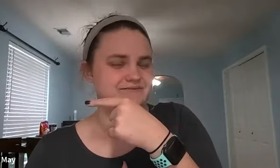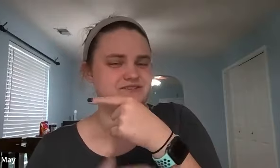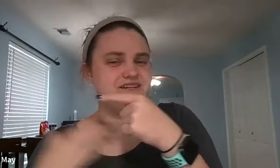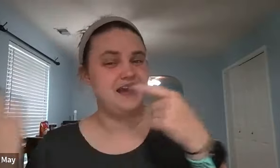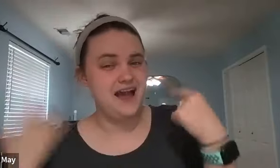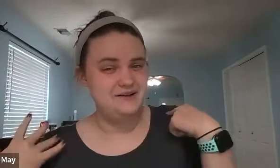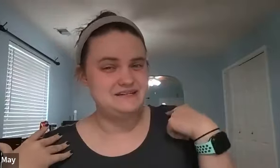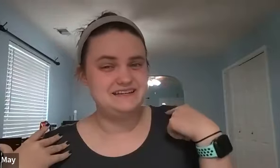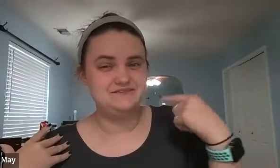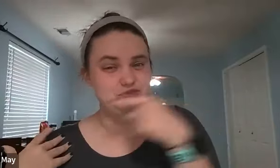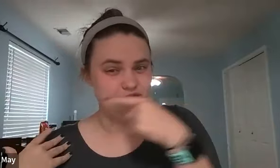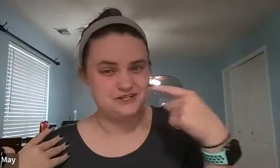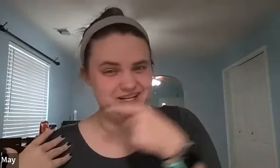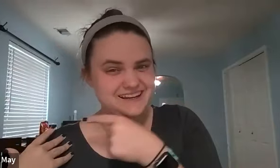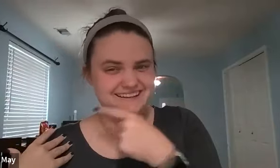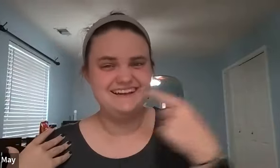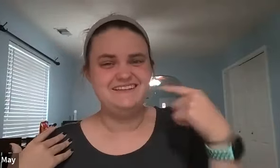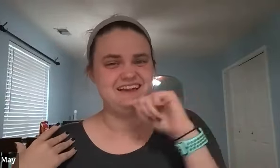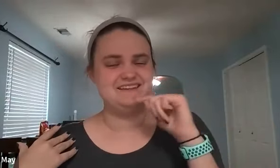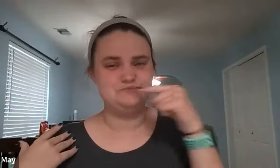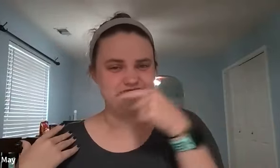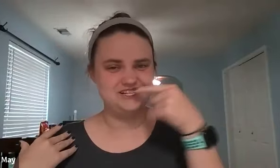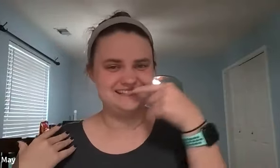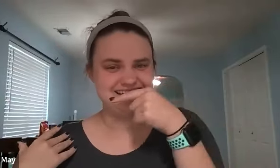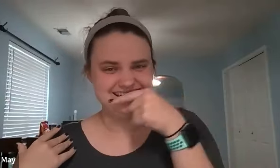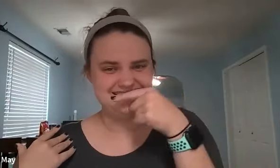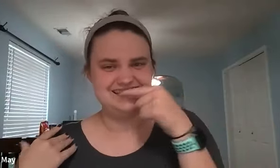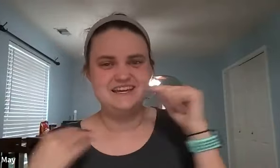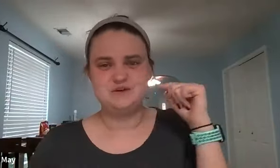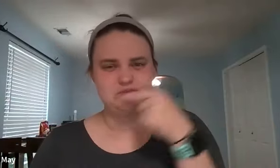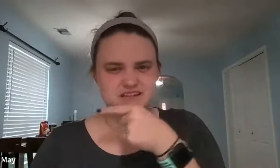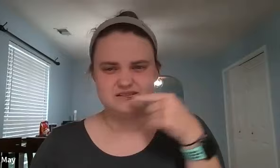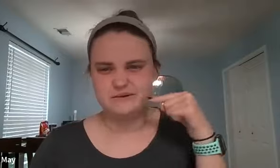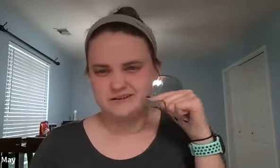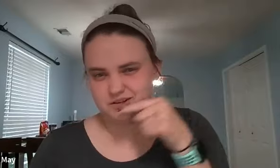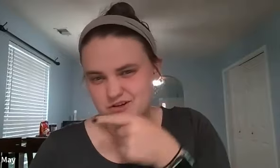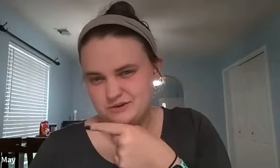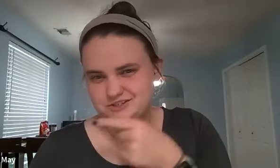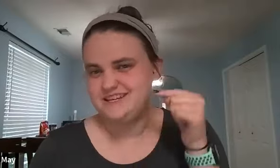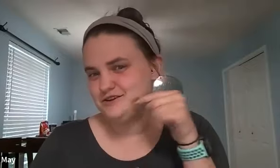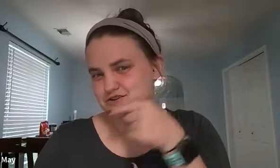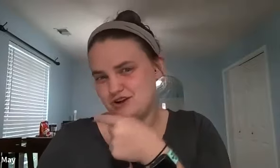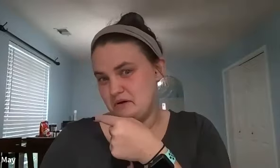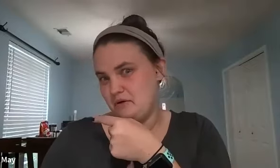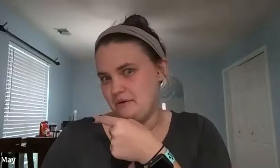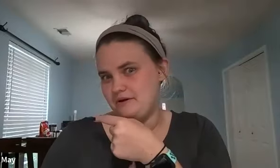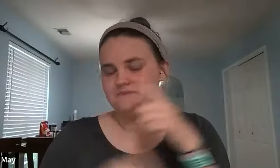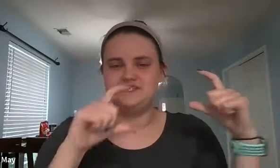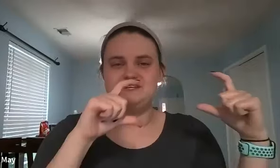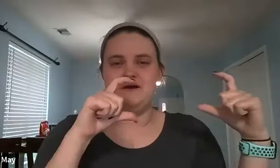confusing because I always think of toothbrush, like because brushing is like this. So I'm always like, wait, are you trying to brush your teeth or are you talking about corn? So